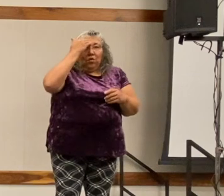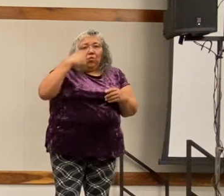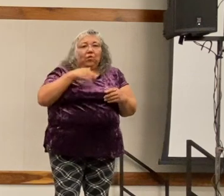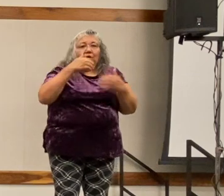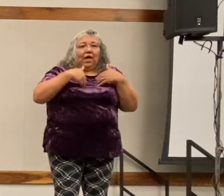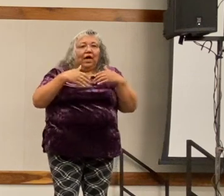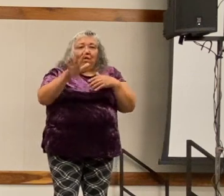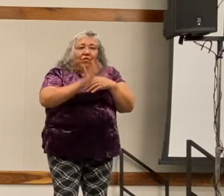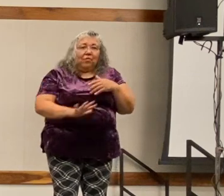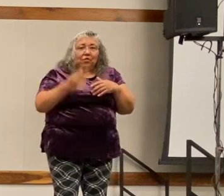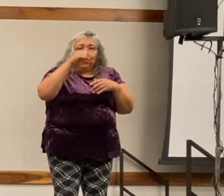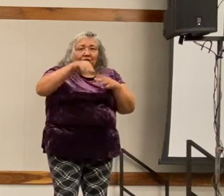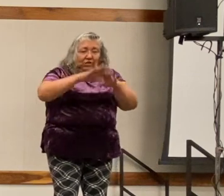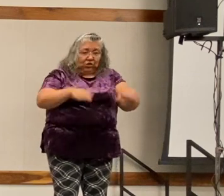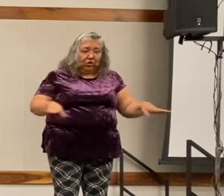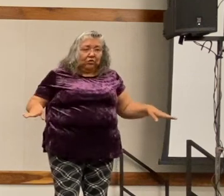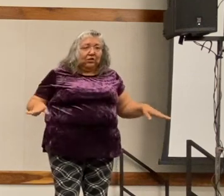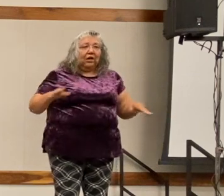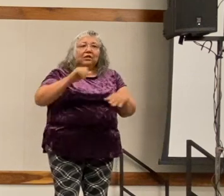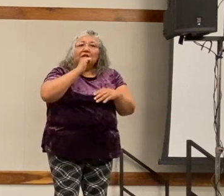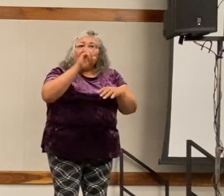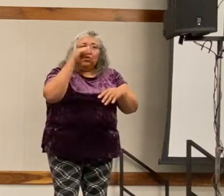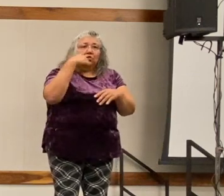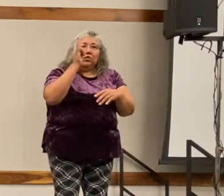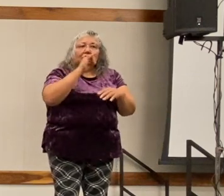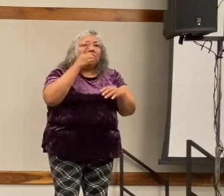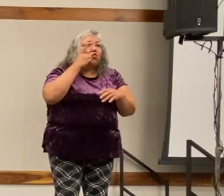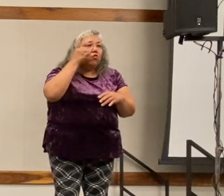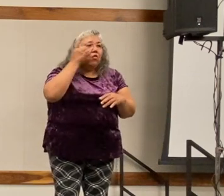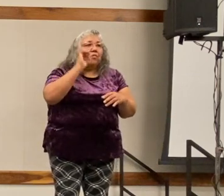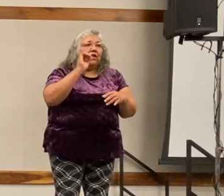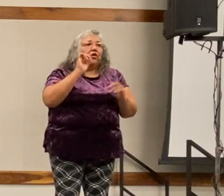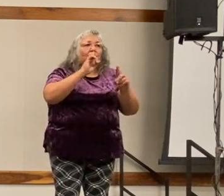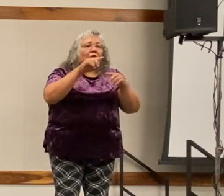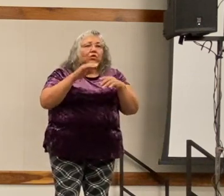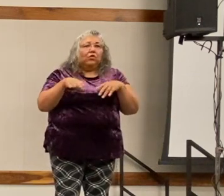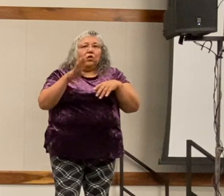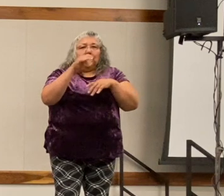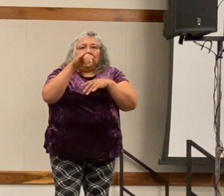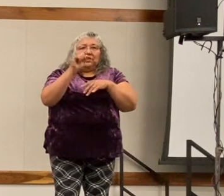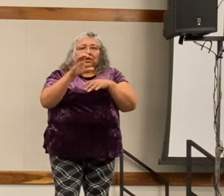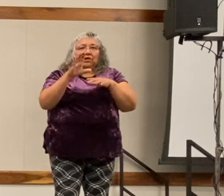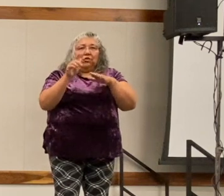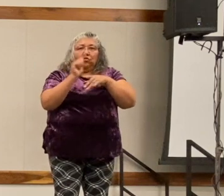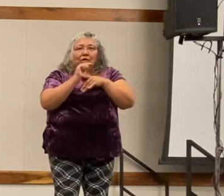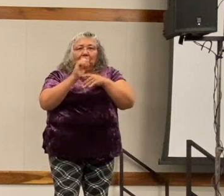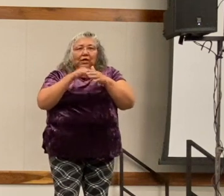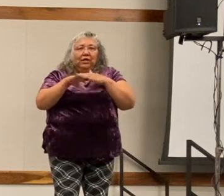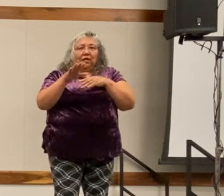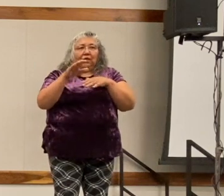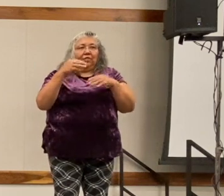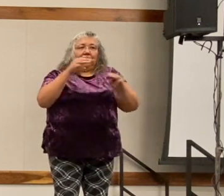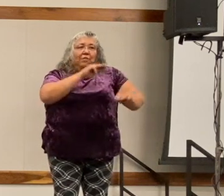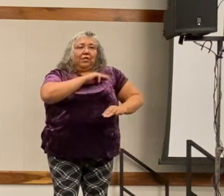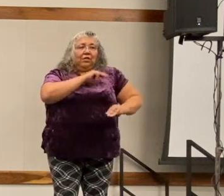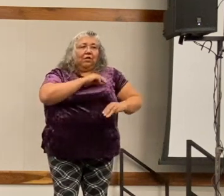have space for these children, and it won't look like a dormitory like when you went to basic training in the military. It won't look like that, right? And I'm not